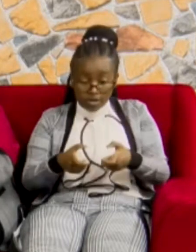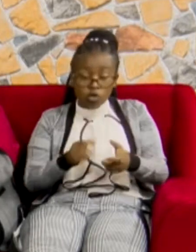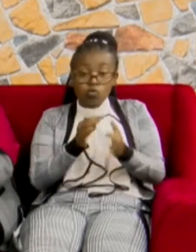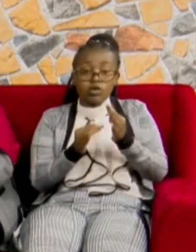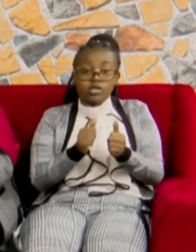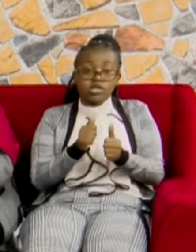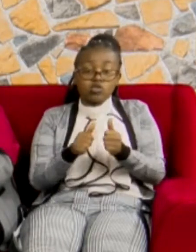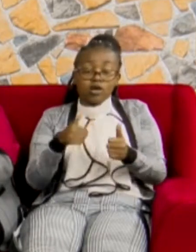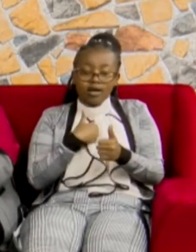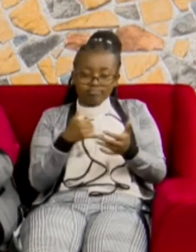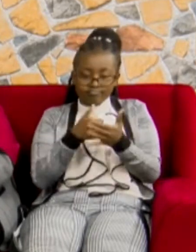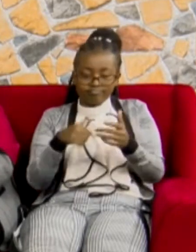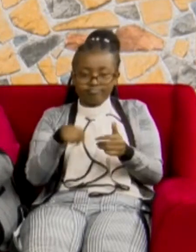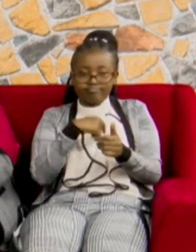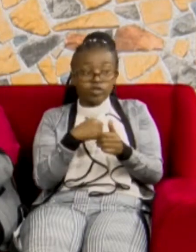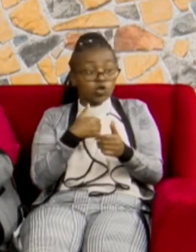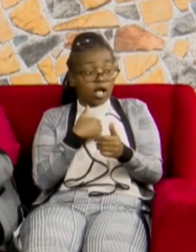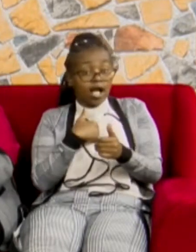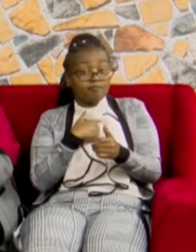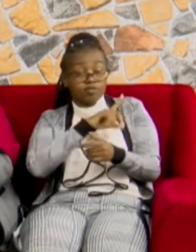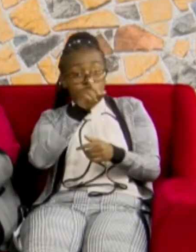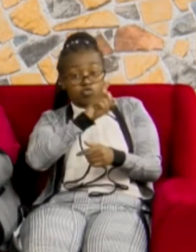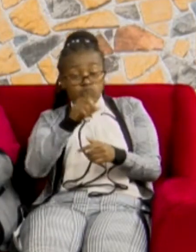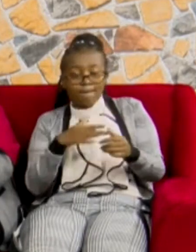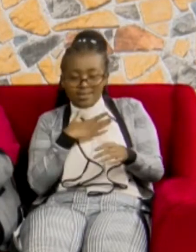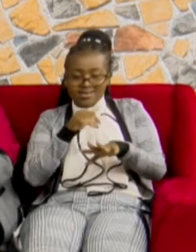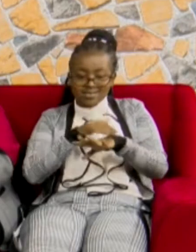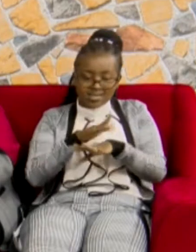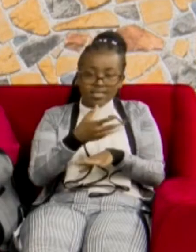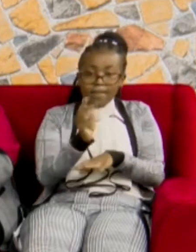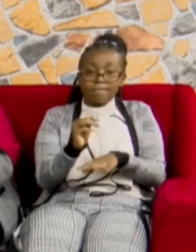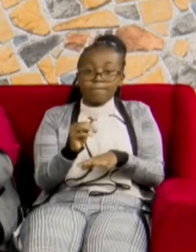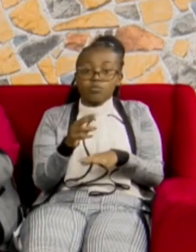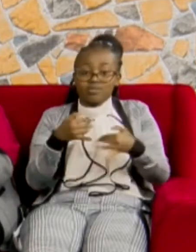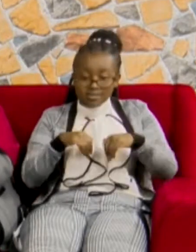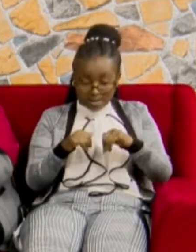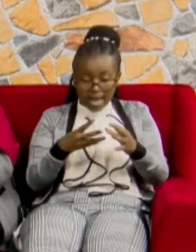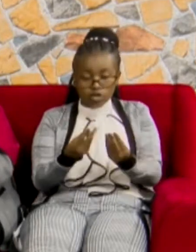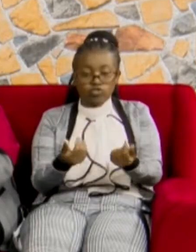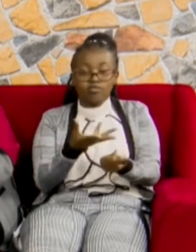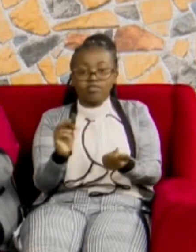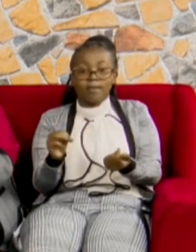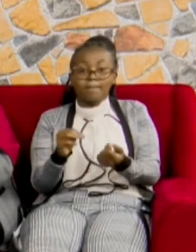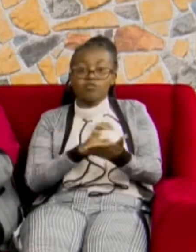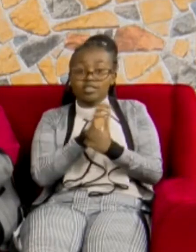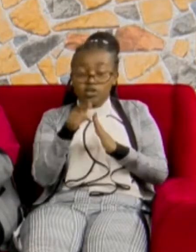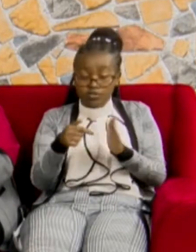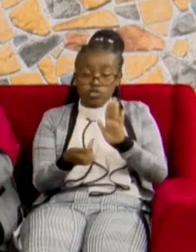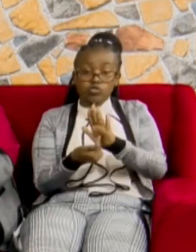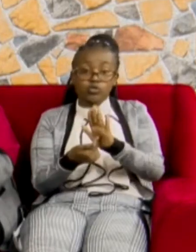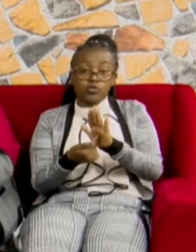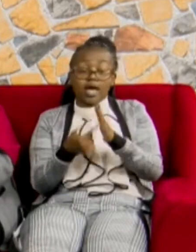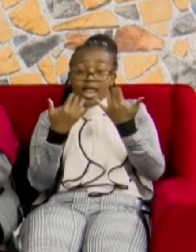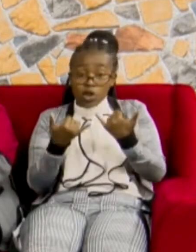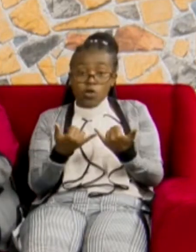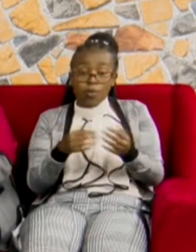which you can engage with us. So for those who would be having any other questions, kindly send them through, and we shall try and tackle them before the end of the show. Now, I'd